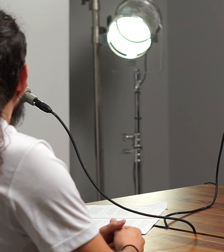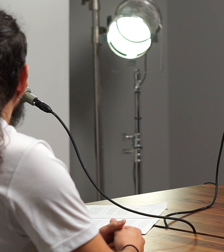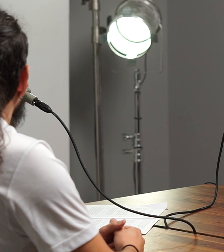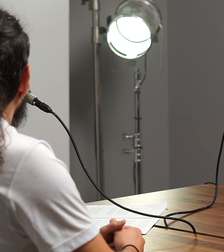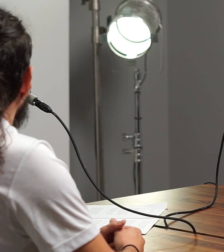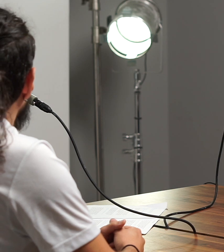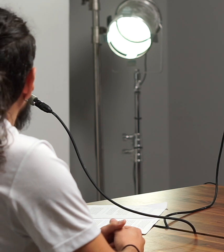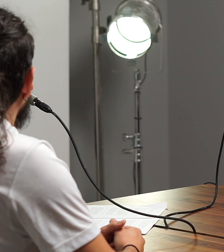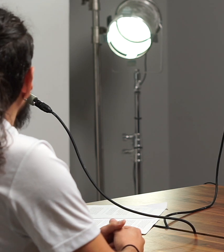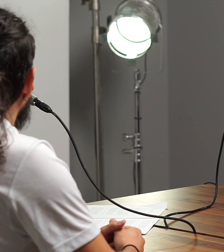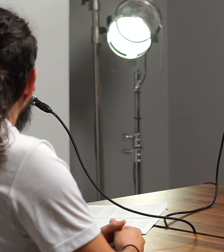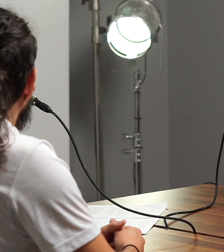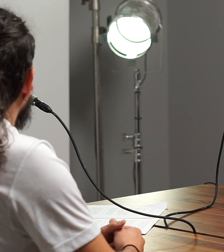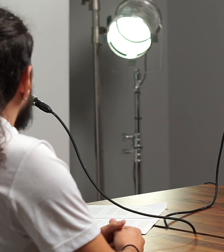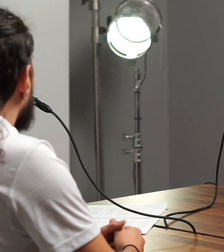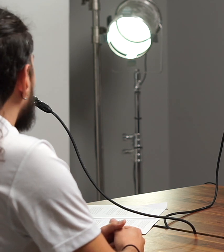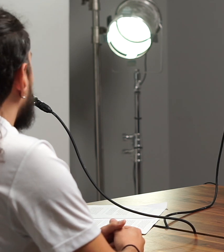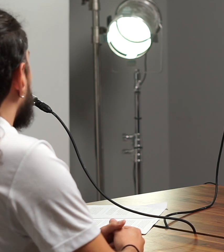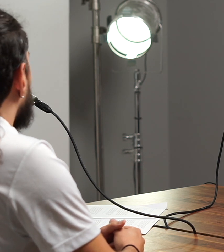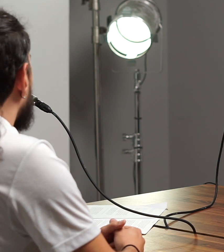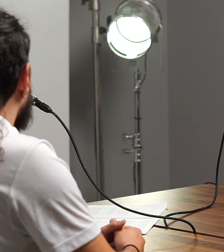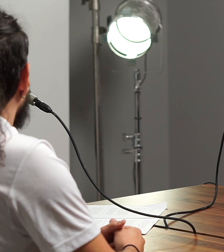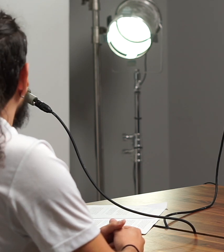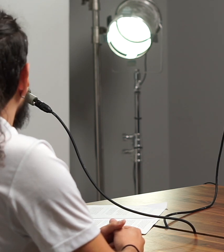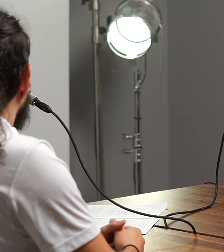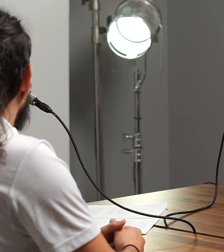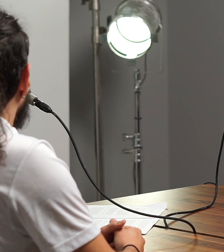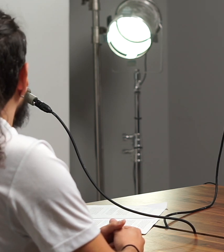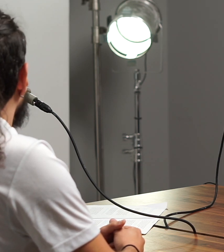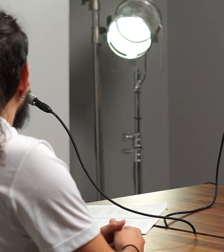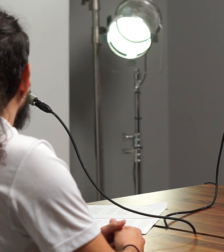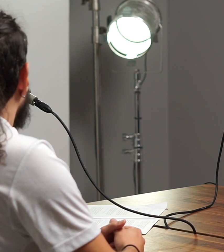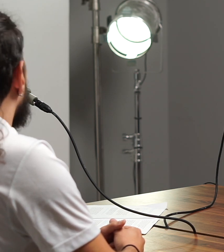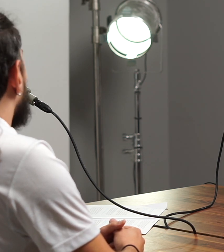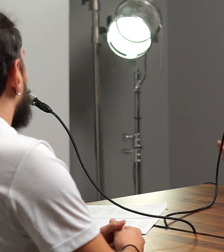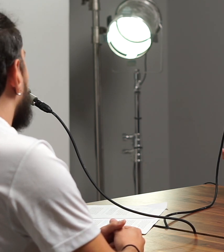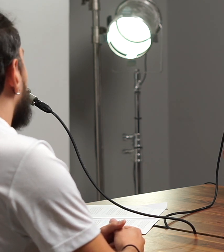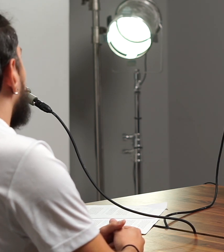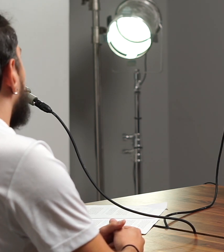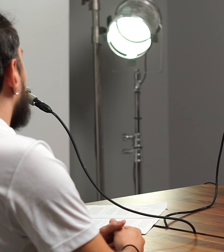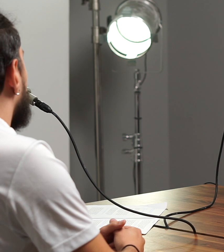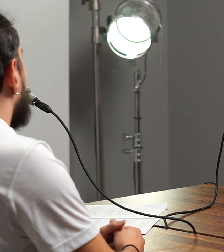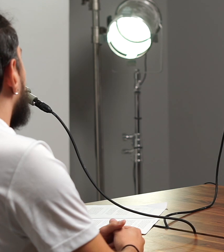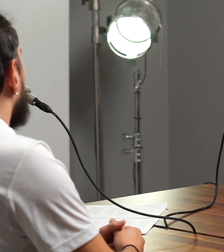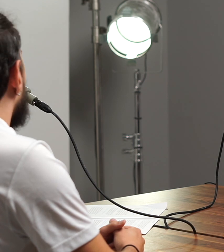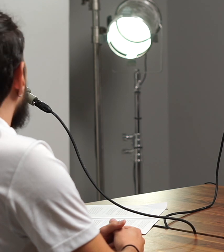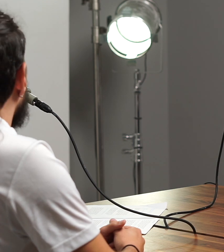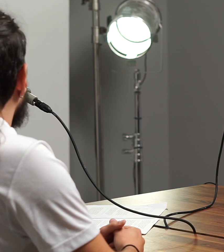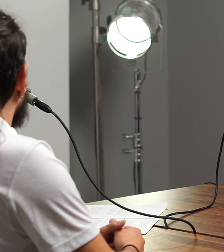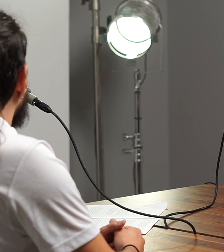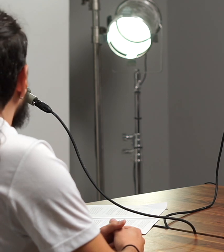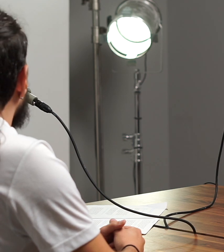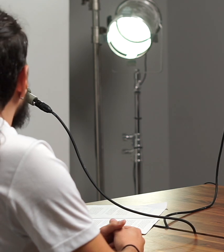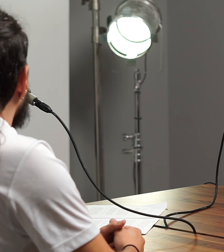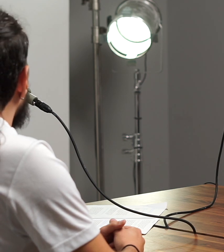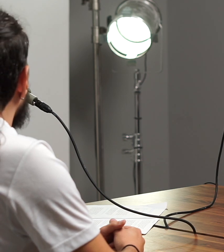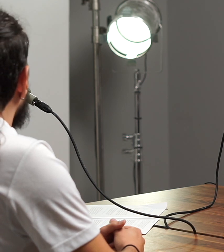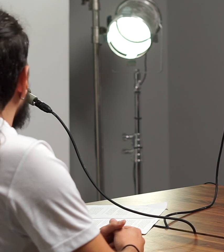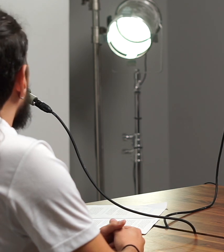is deaf awareness month and so this month we wanted to have a conversation with uh a member of our deaf